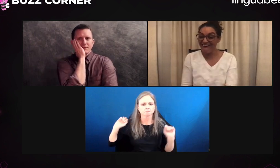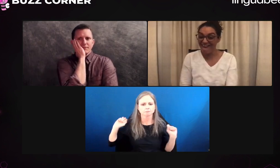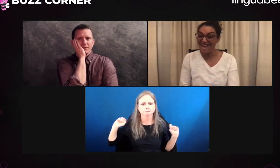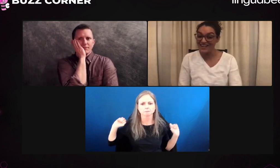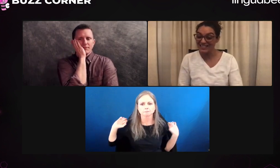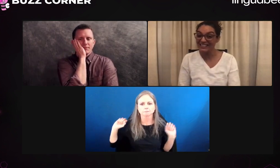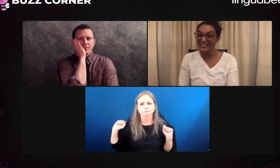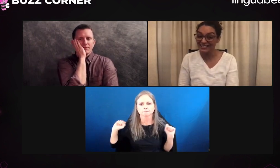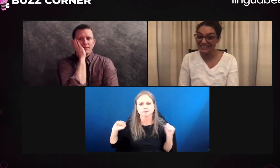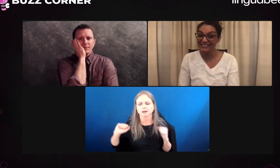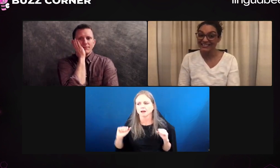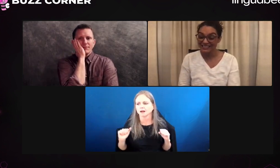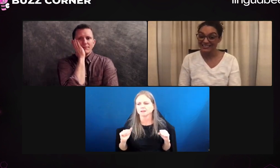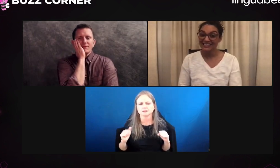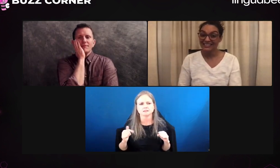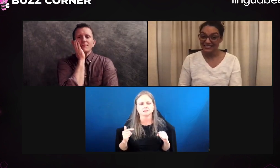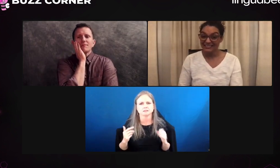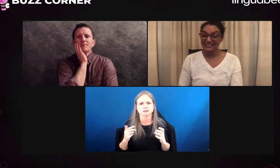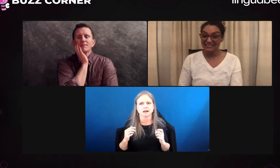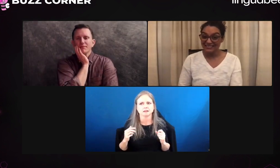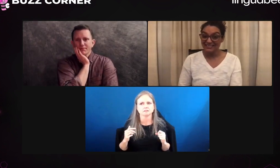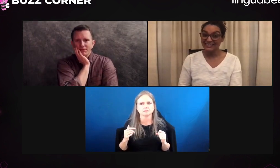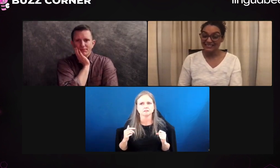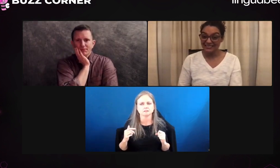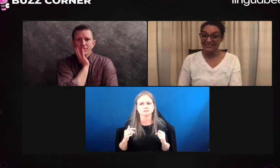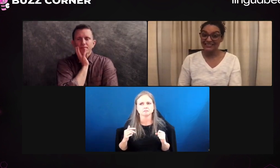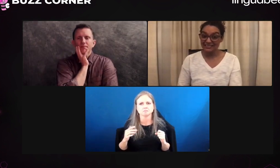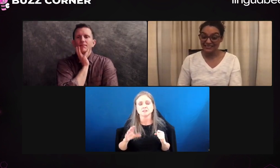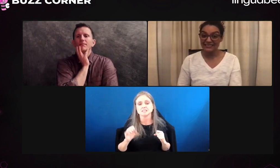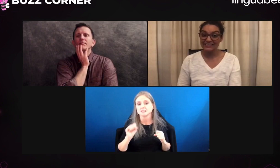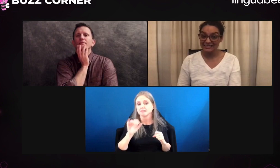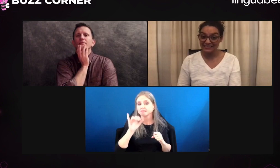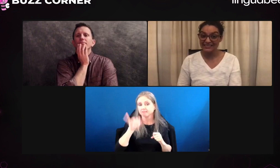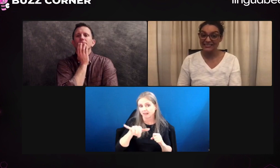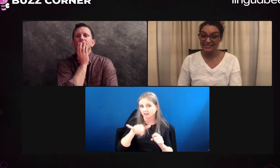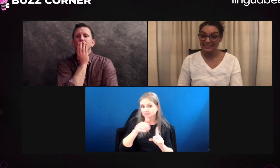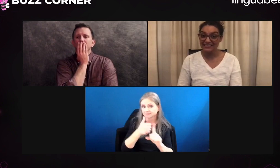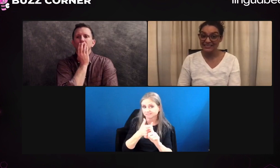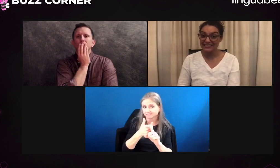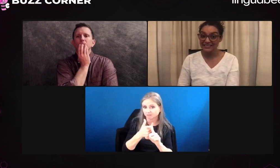Yep. Yeah, I see that a Oh lot. my gosh.